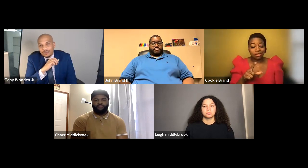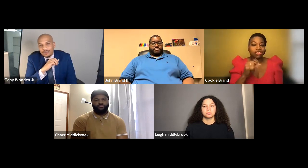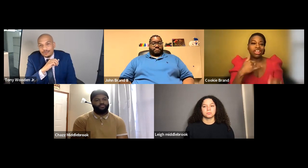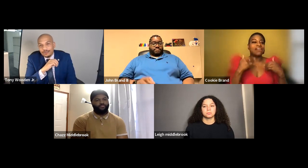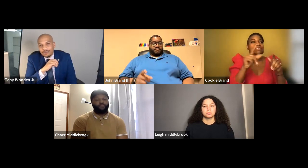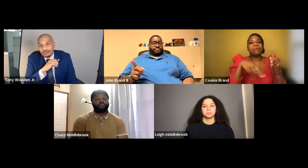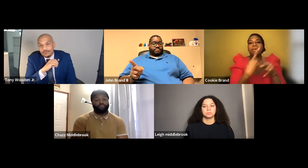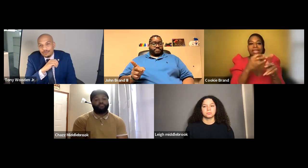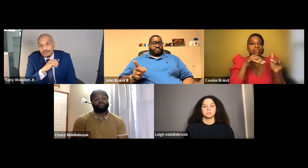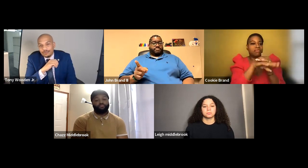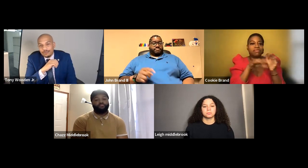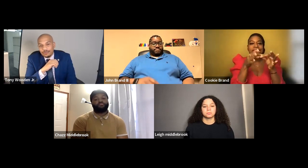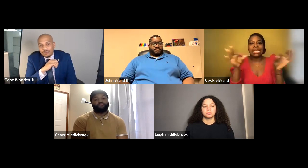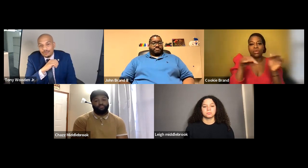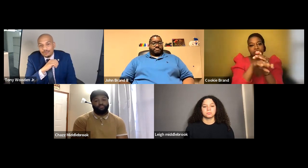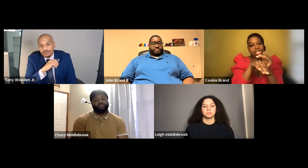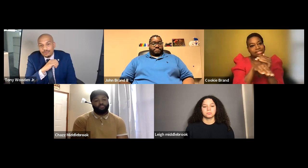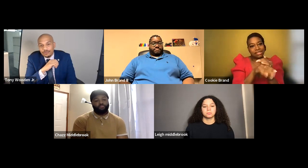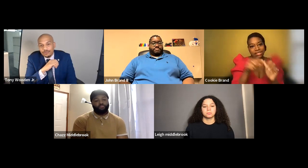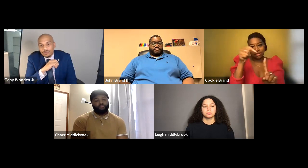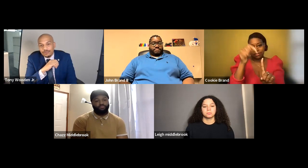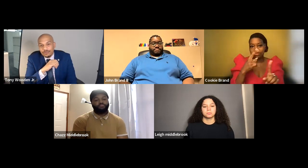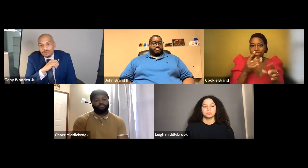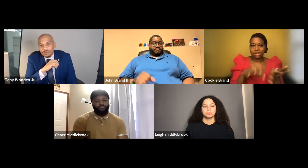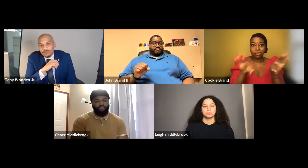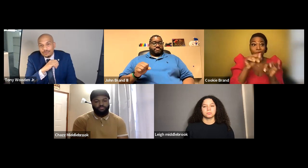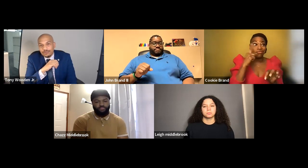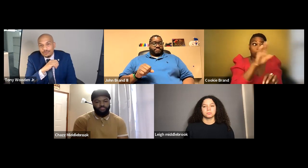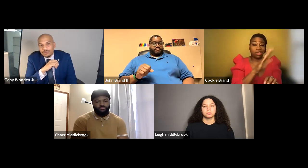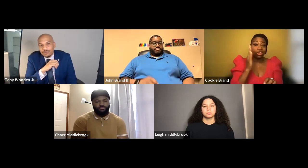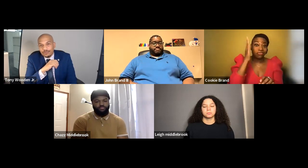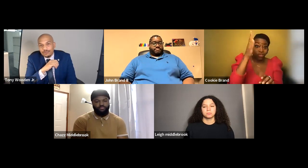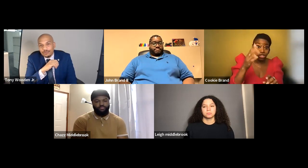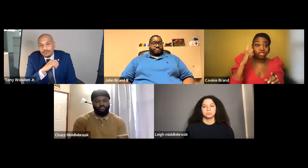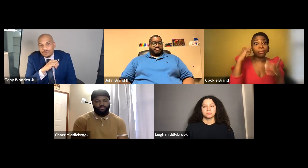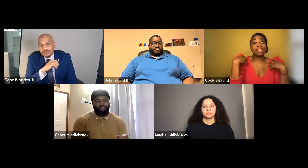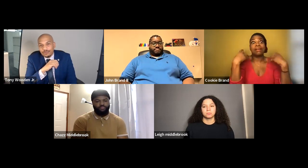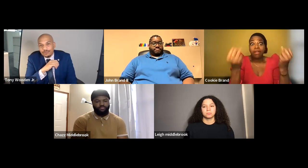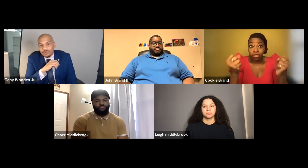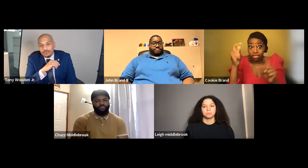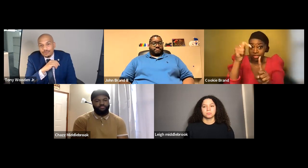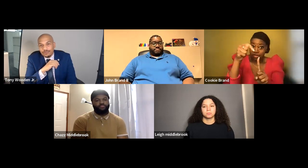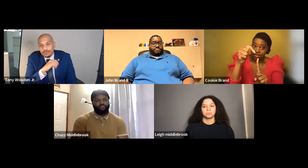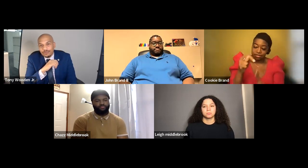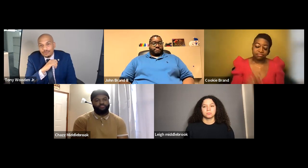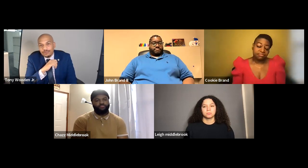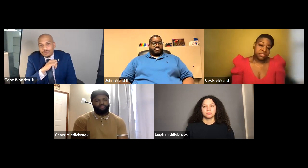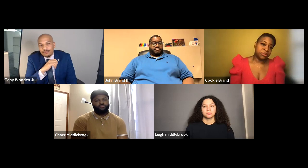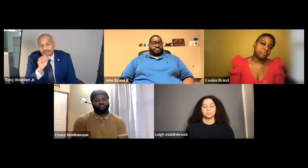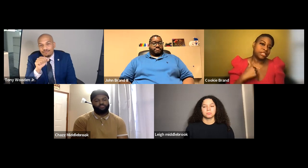deaf children to learn sign language because they need to have exposure to formal language, which ASL is,